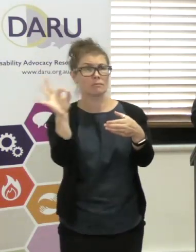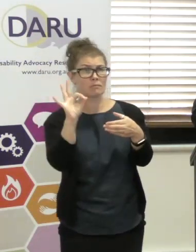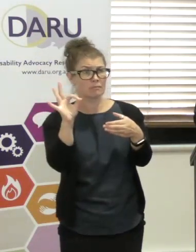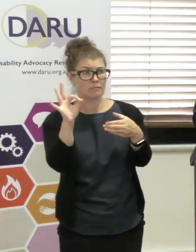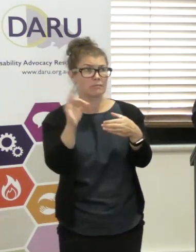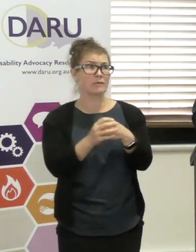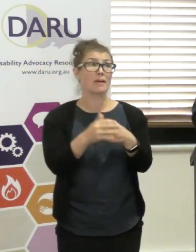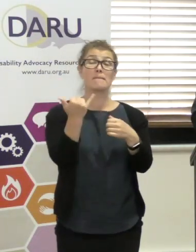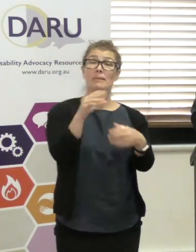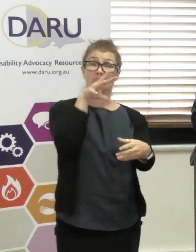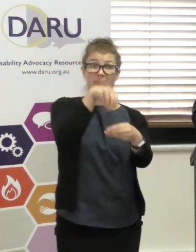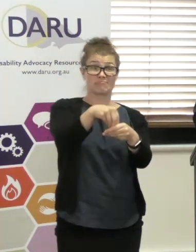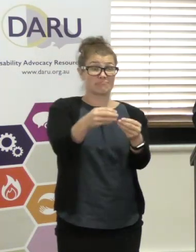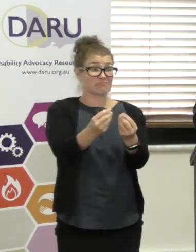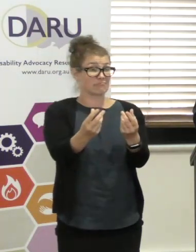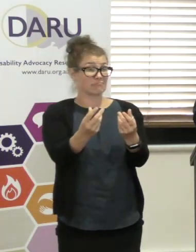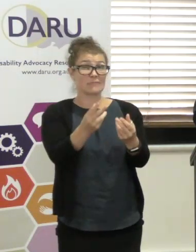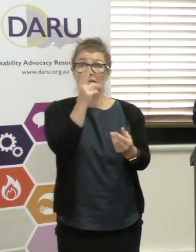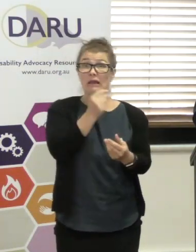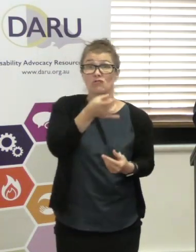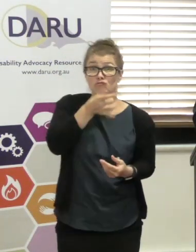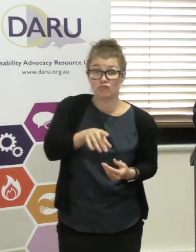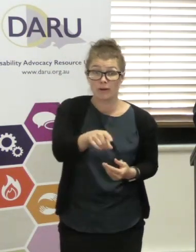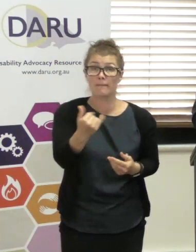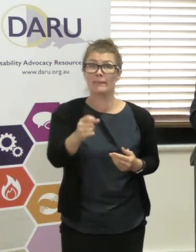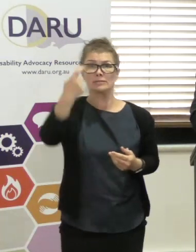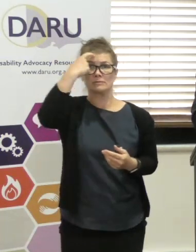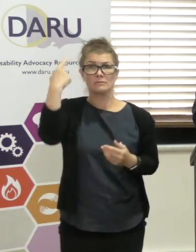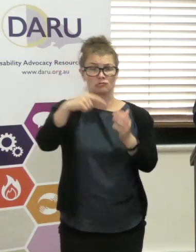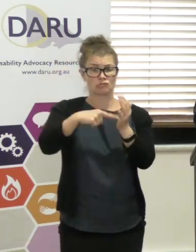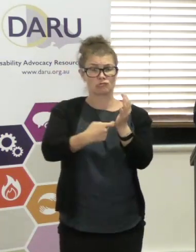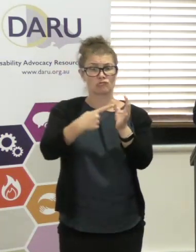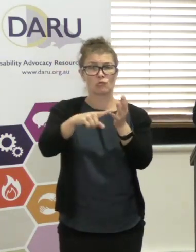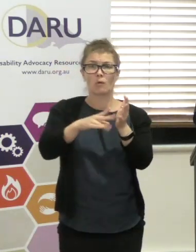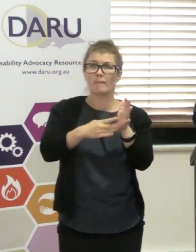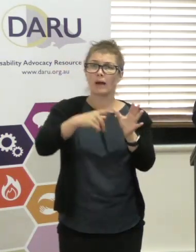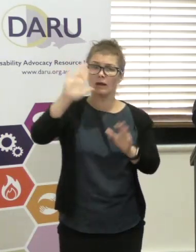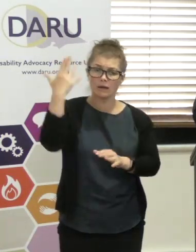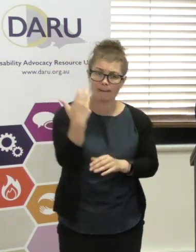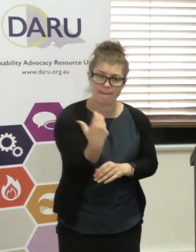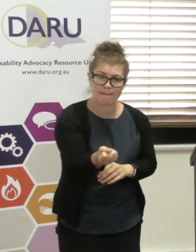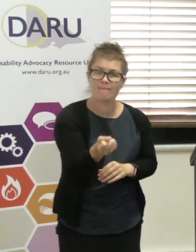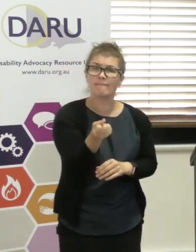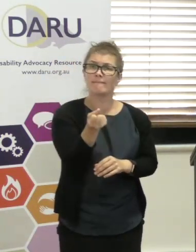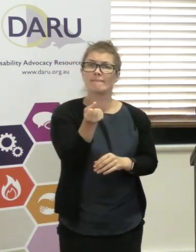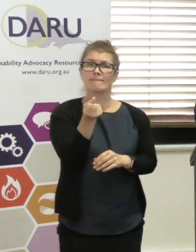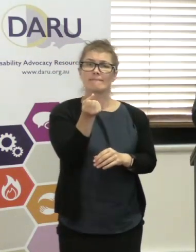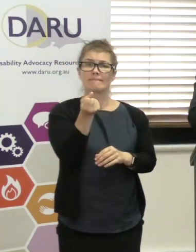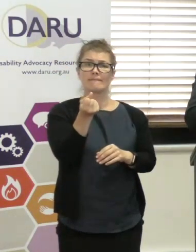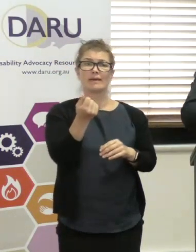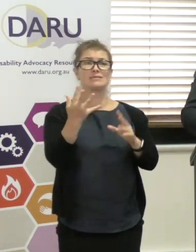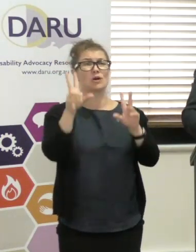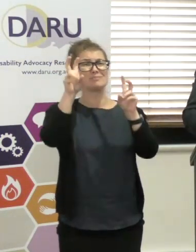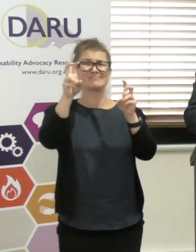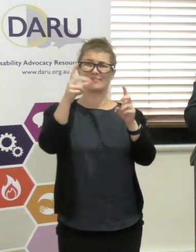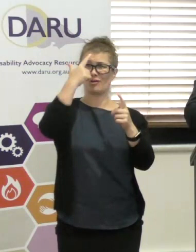may be involved with young children that experience trauma, kind of this notion of there are vulnerable